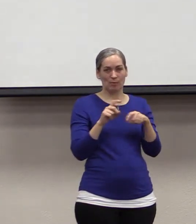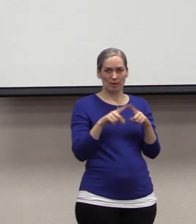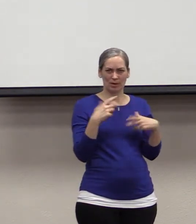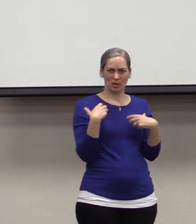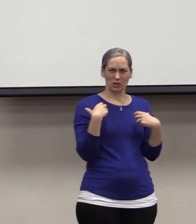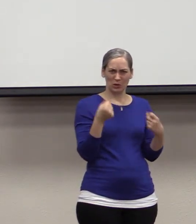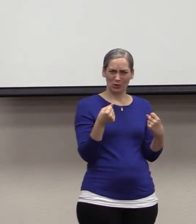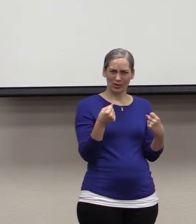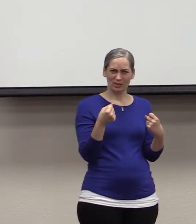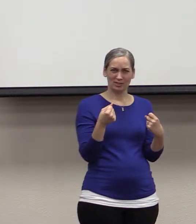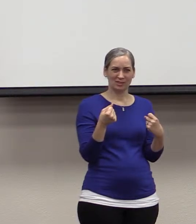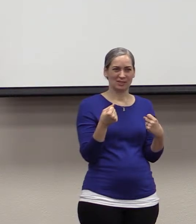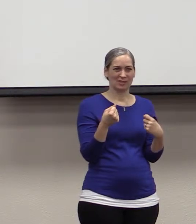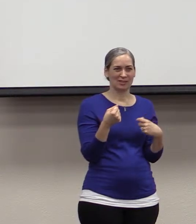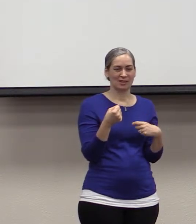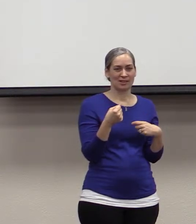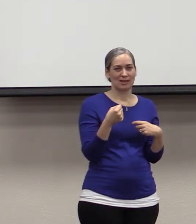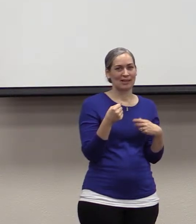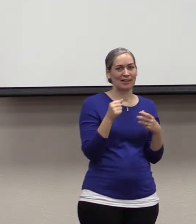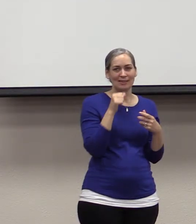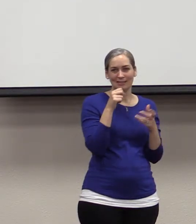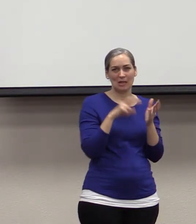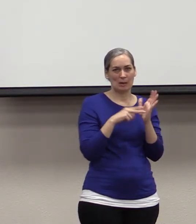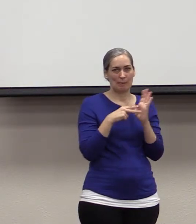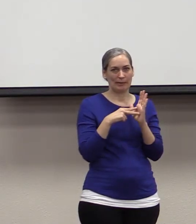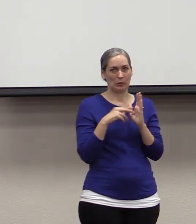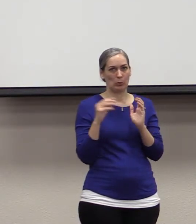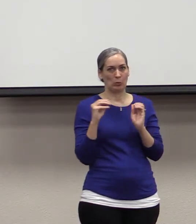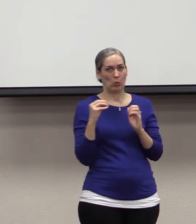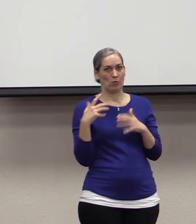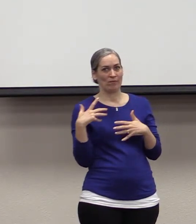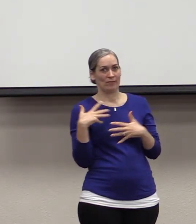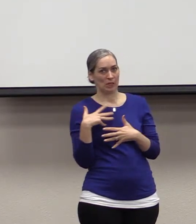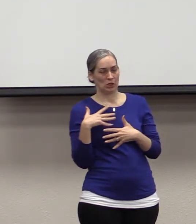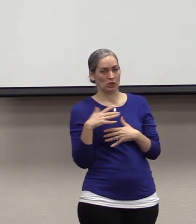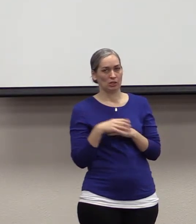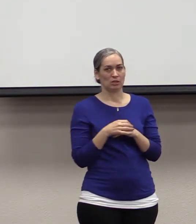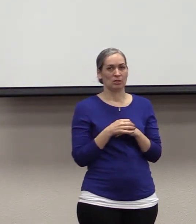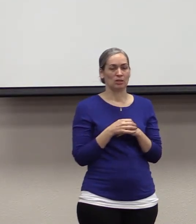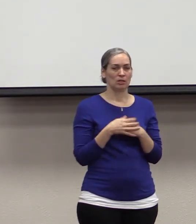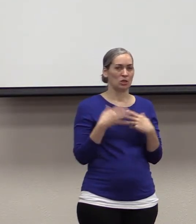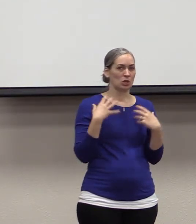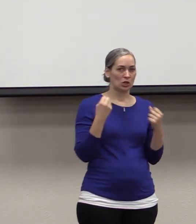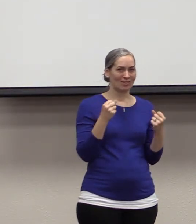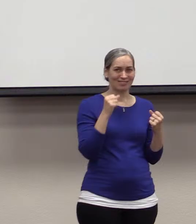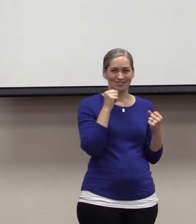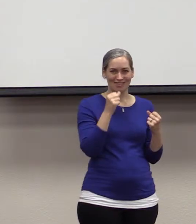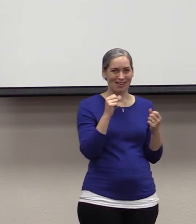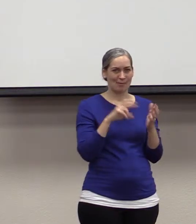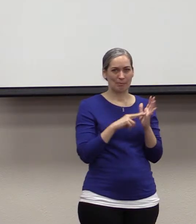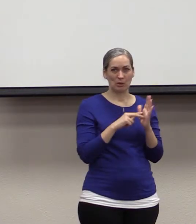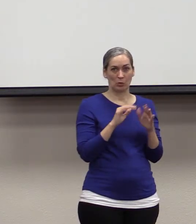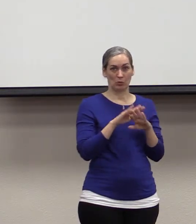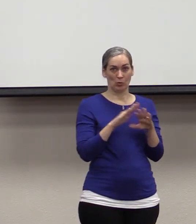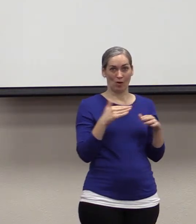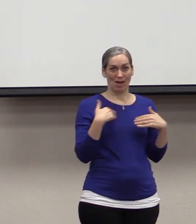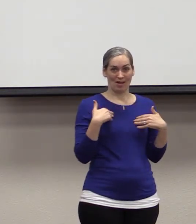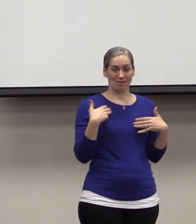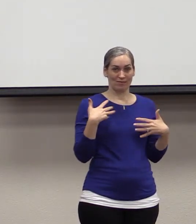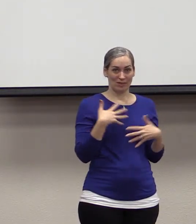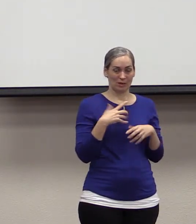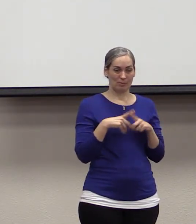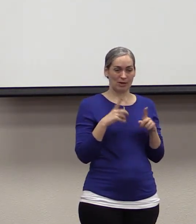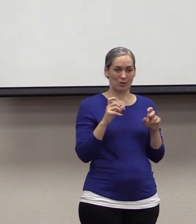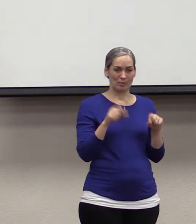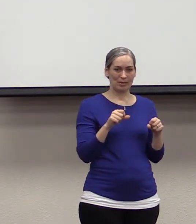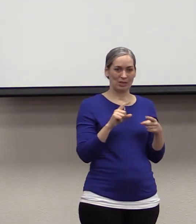is not the lack of fear, as we're so used to. Courage is not the lack of fear, but the ability